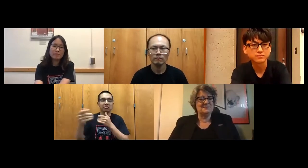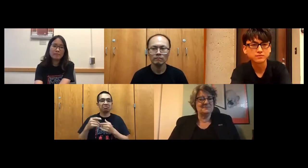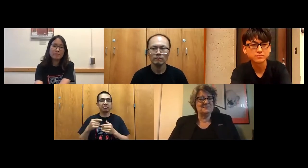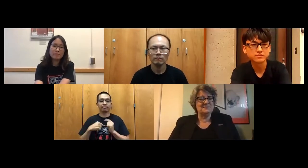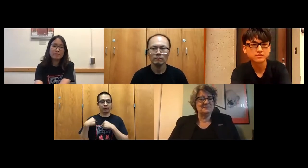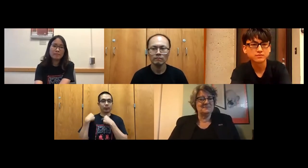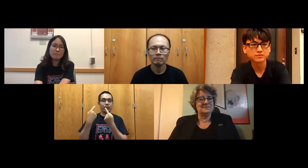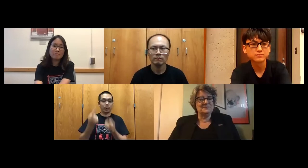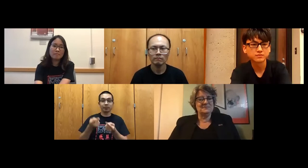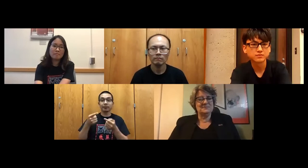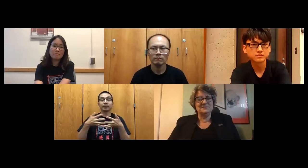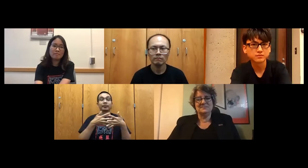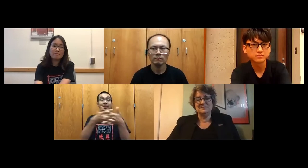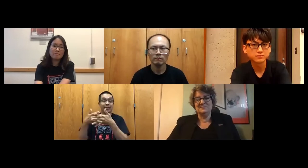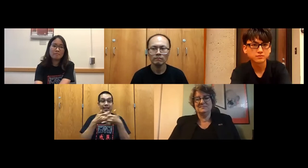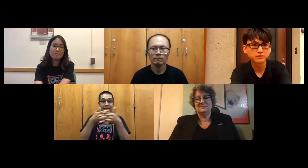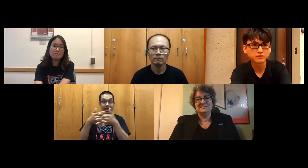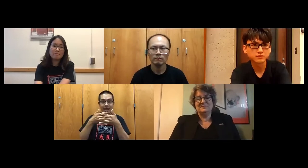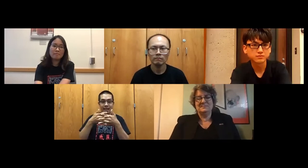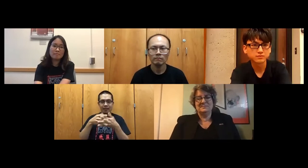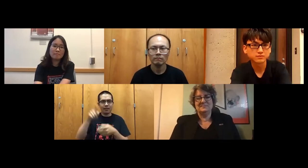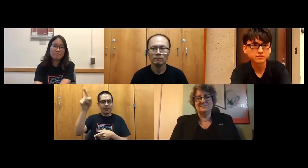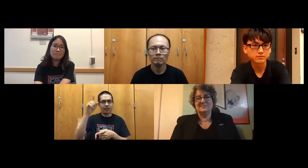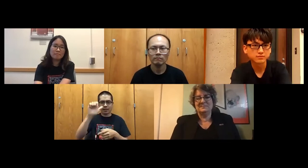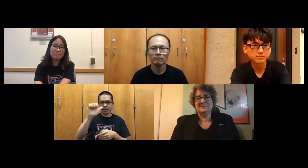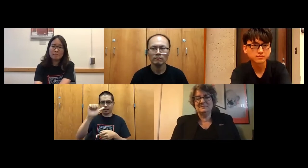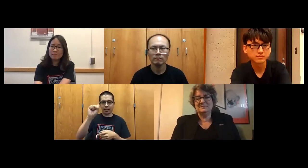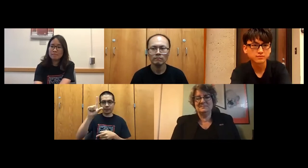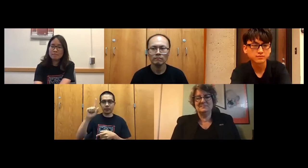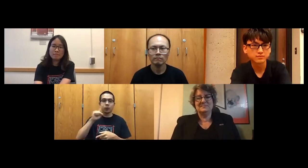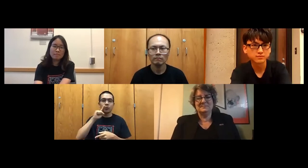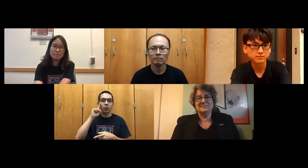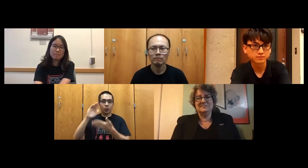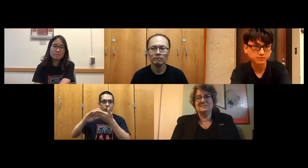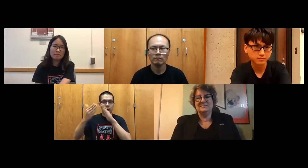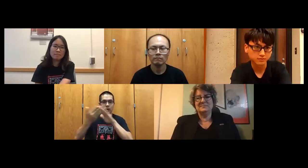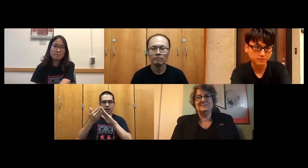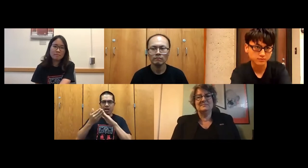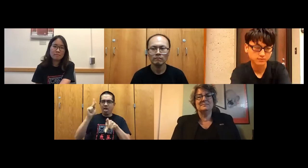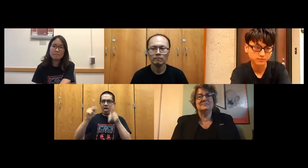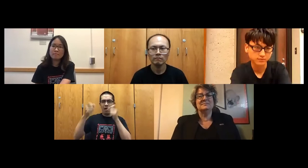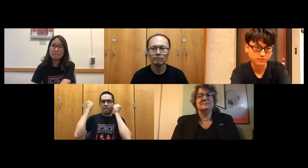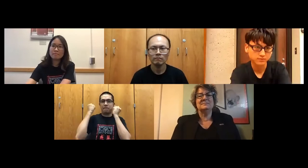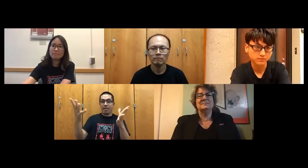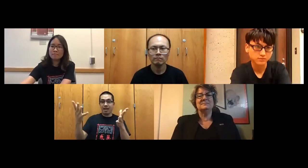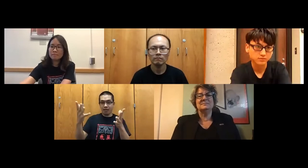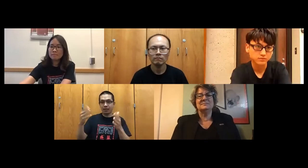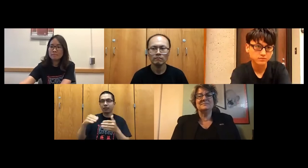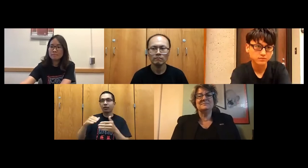and mimicking or echoing how they were signing it. And then when I came to America with American Sign Language, there are so